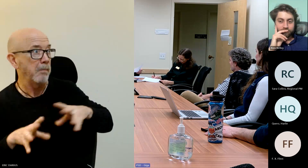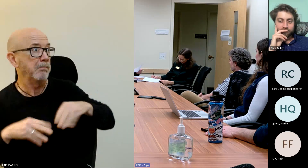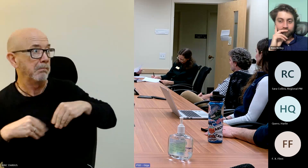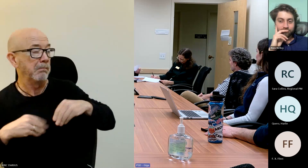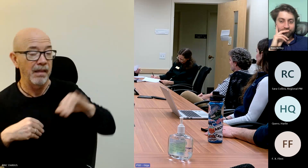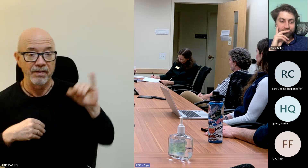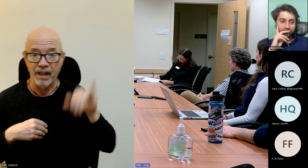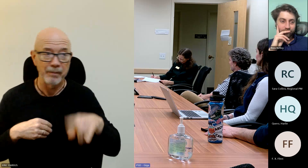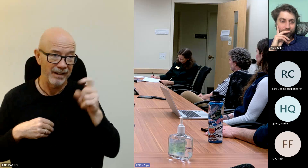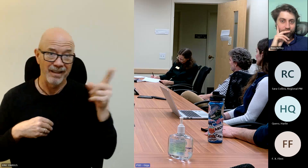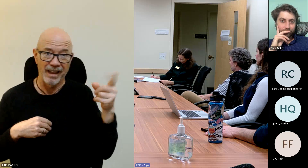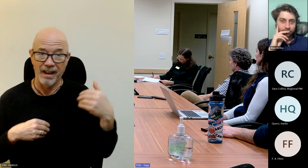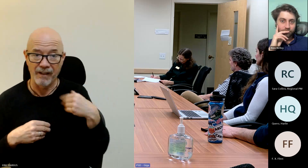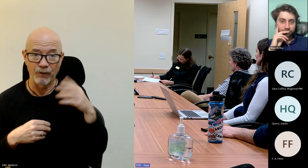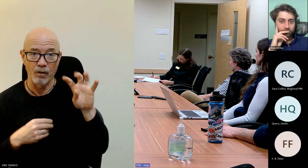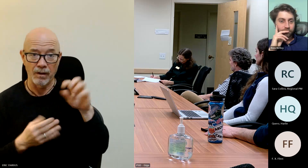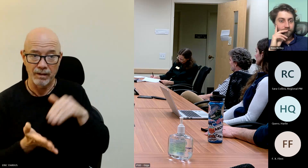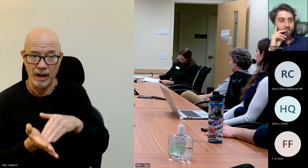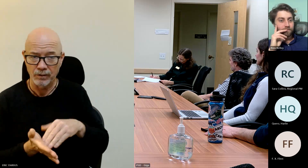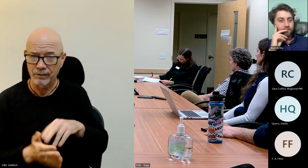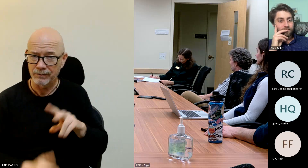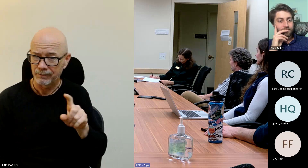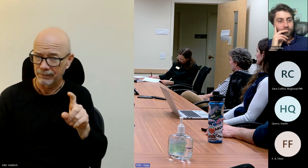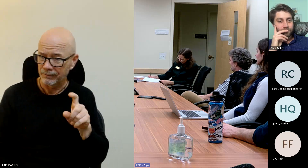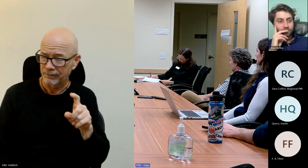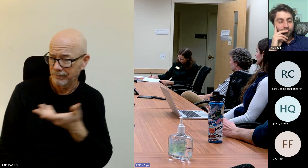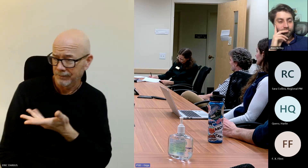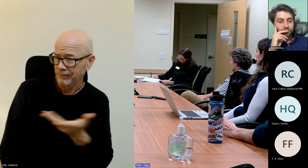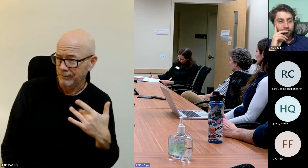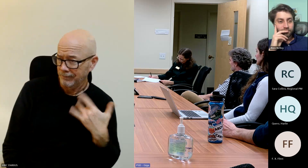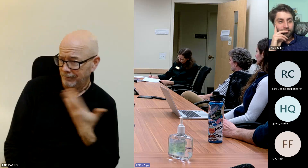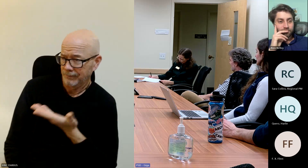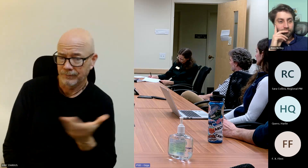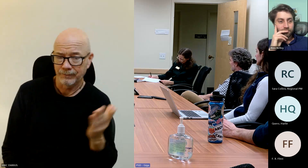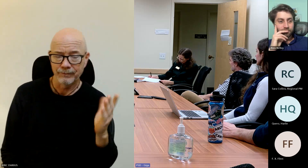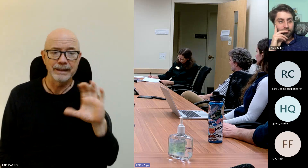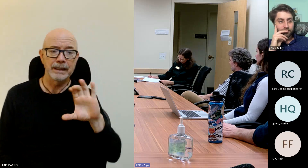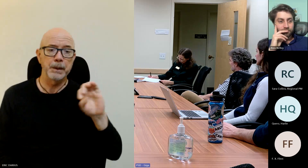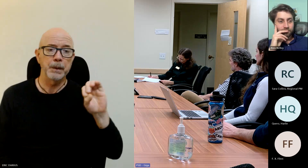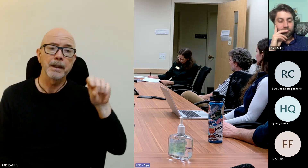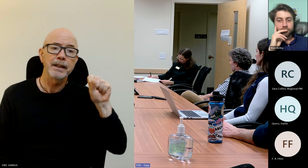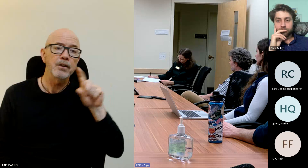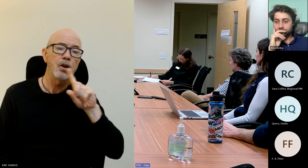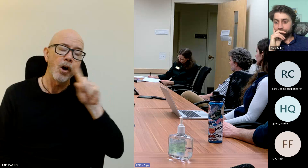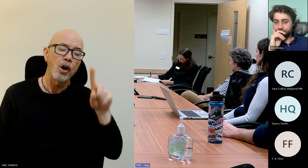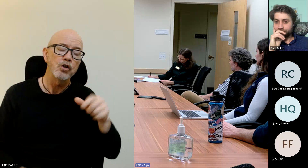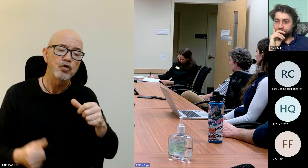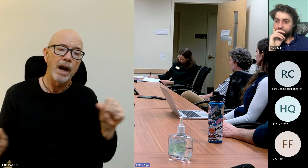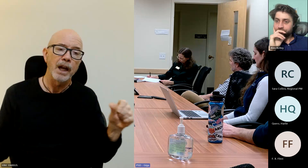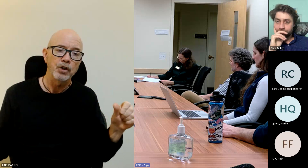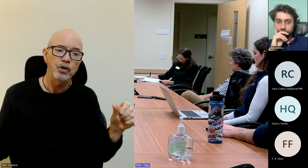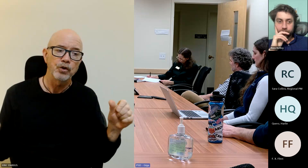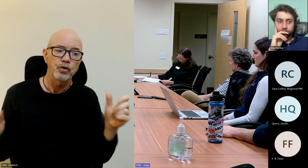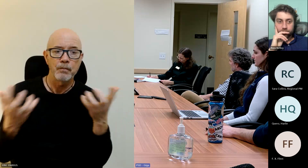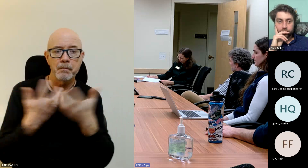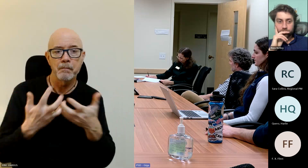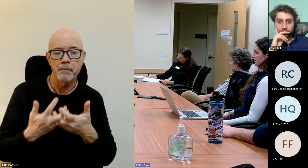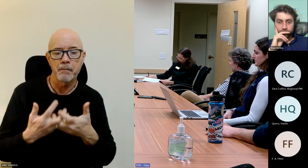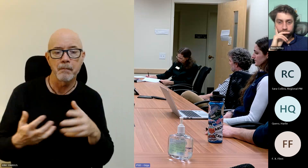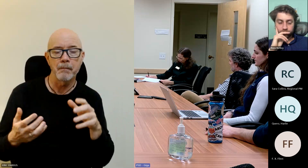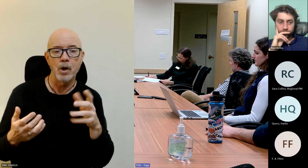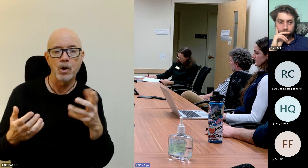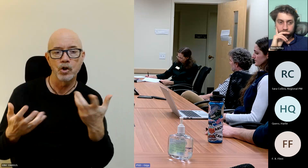the CUDs are attempting to merge to better position themselves to compete